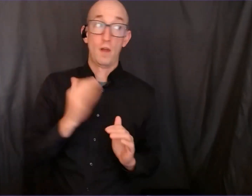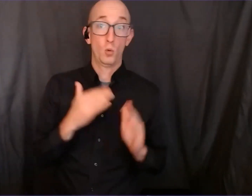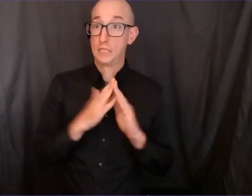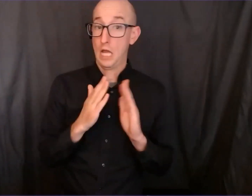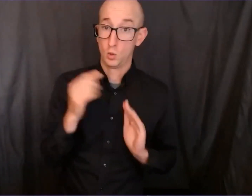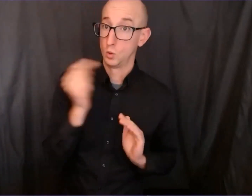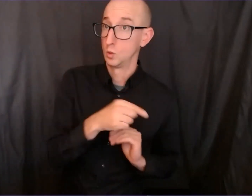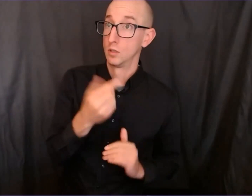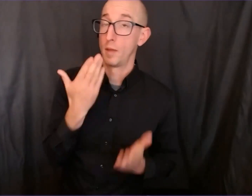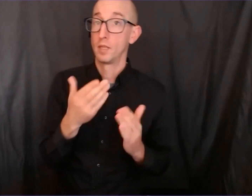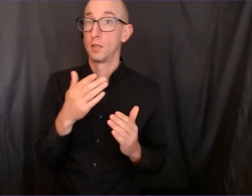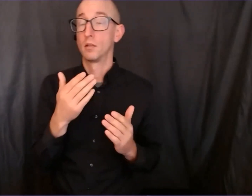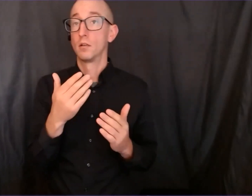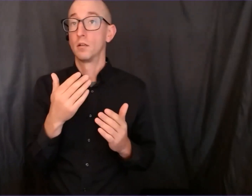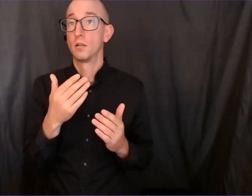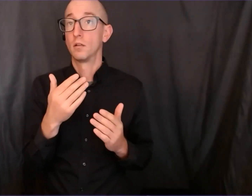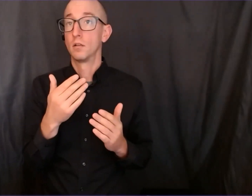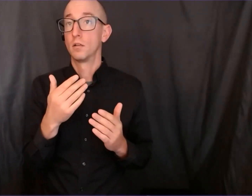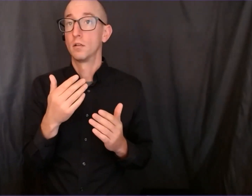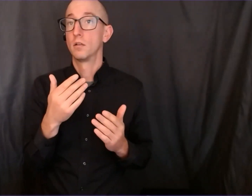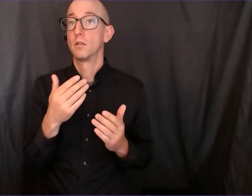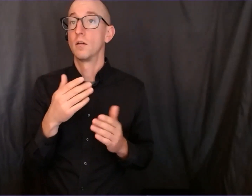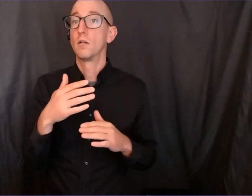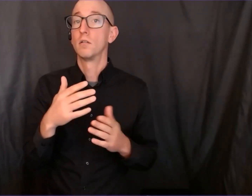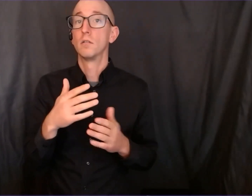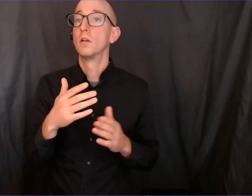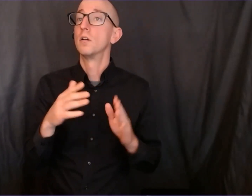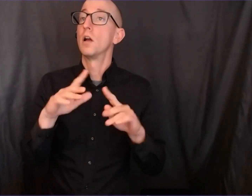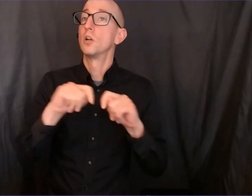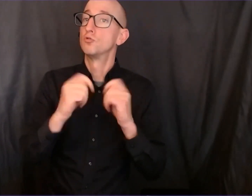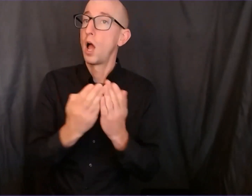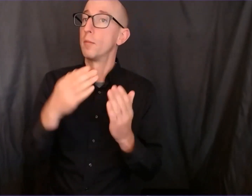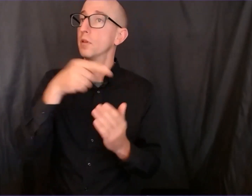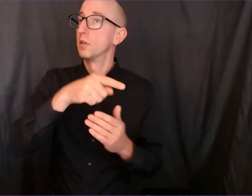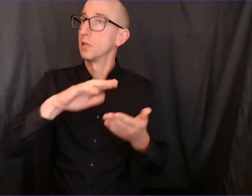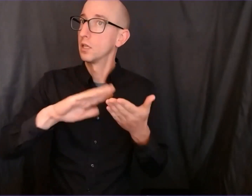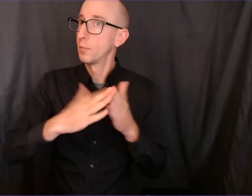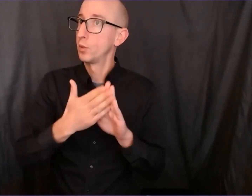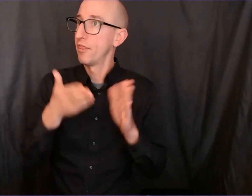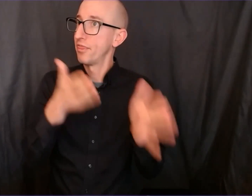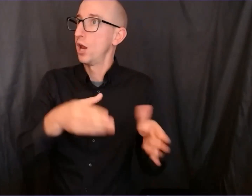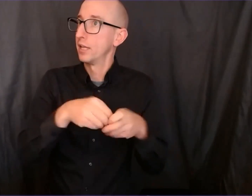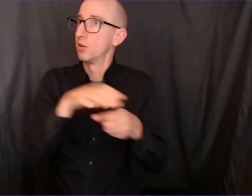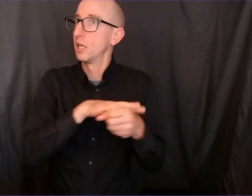tribe a tribal indigenous community may exist in that region, even though it's not an EJ community. There is